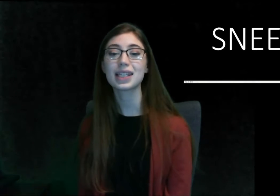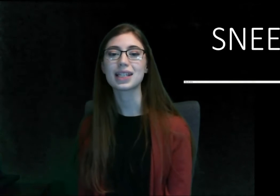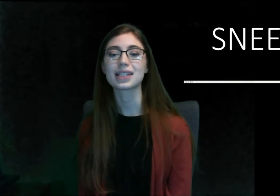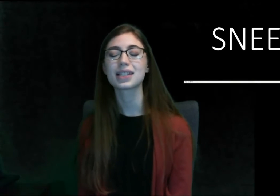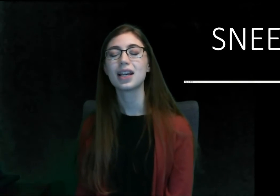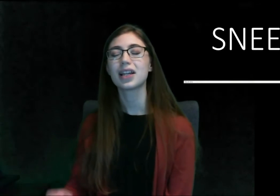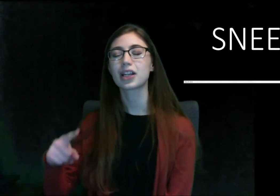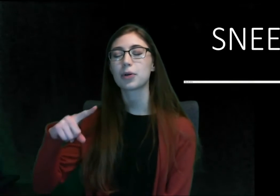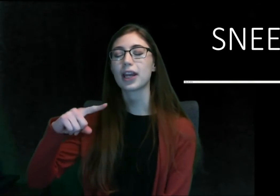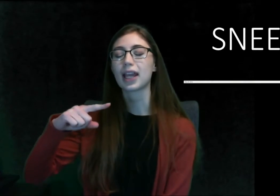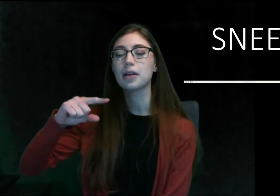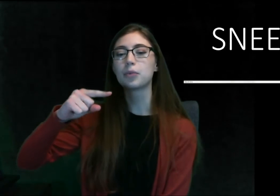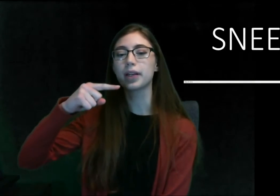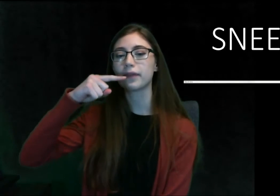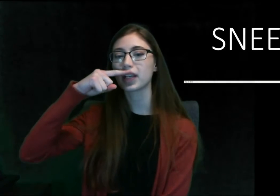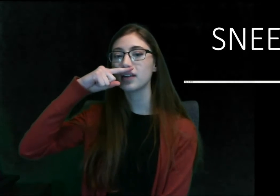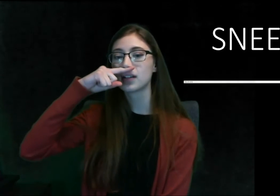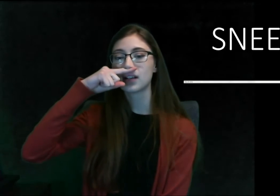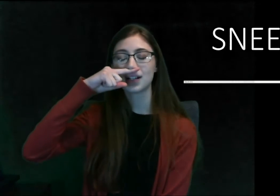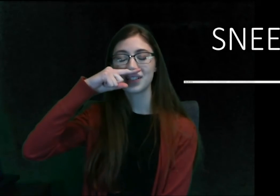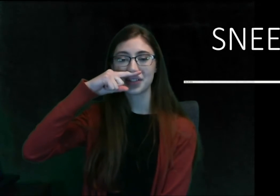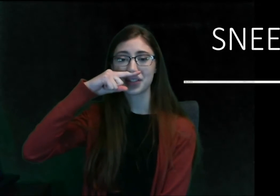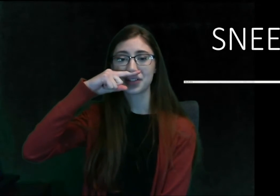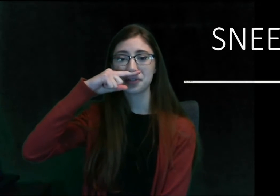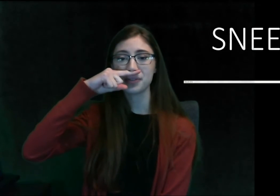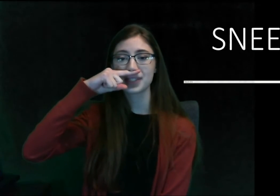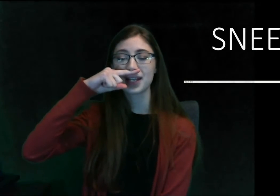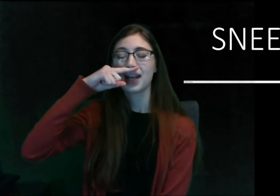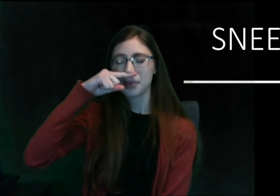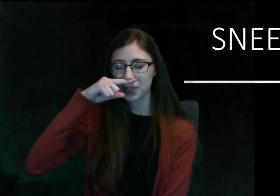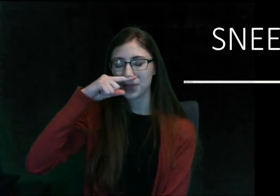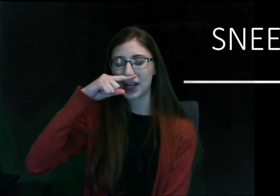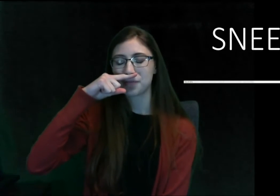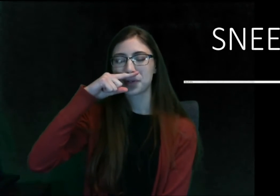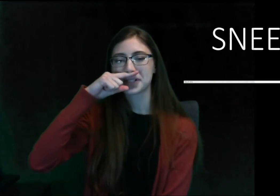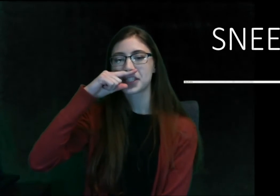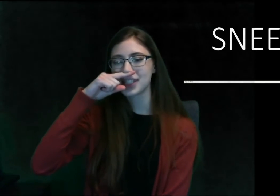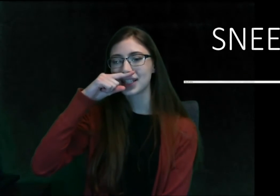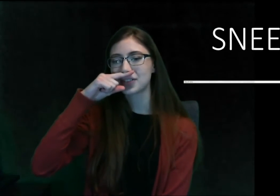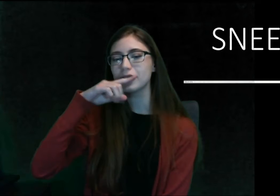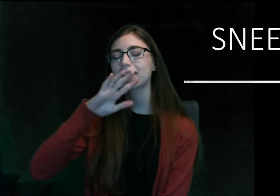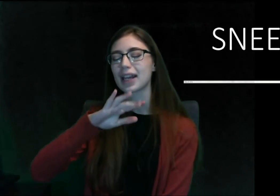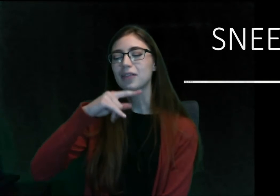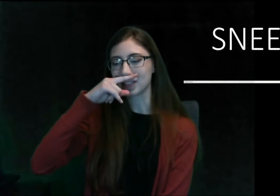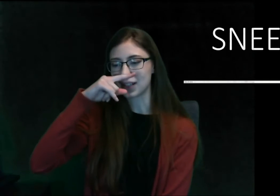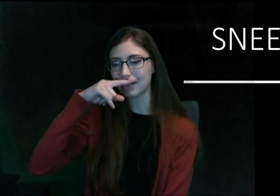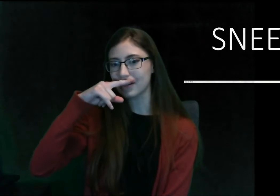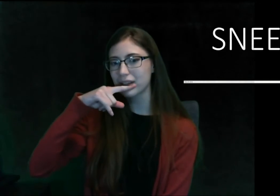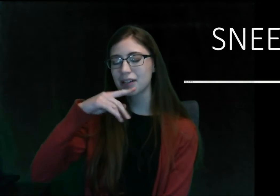Sneeze. You're going to put a one finger underneath your nose and move your head forwards just a little, carefully, not hurting your nose